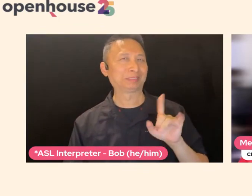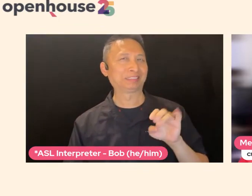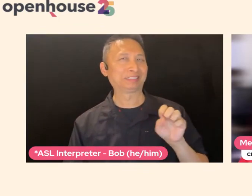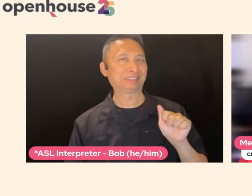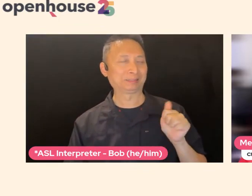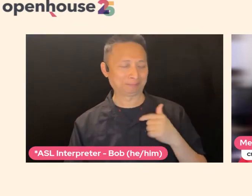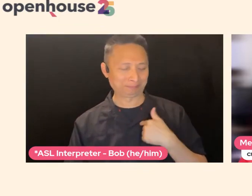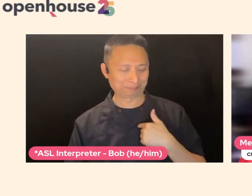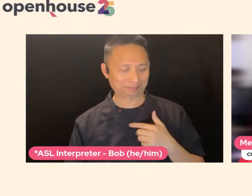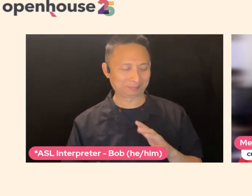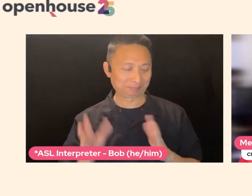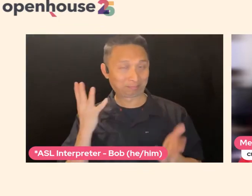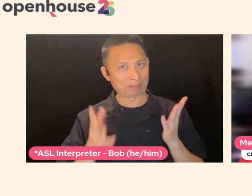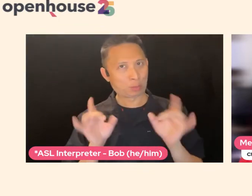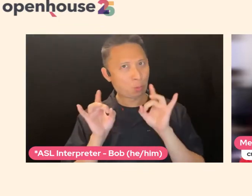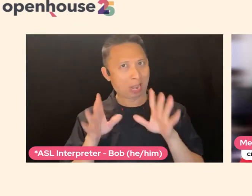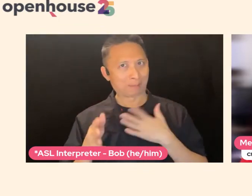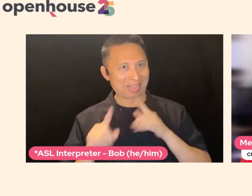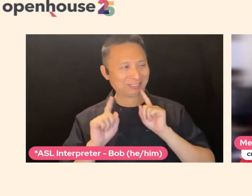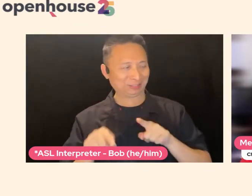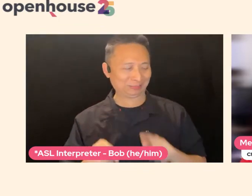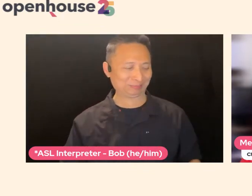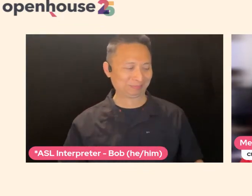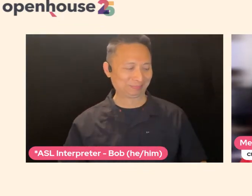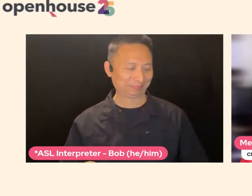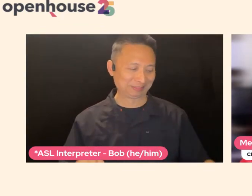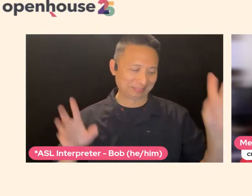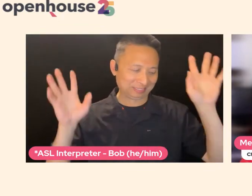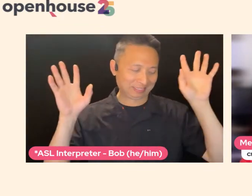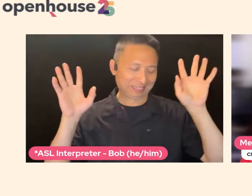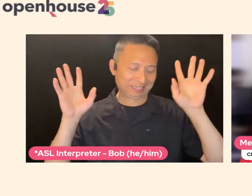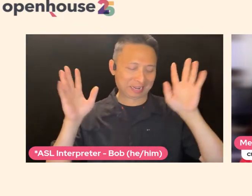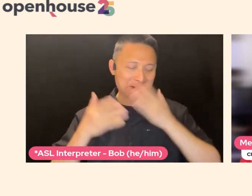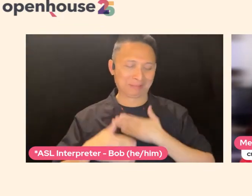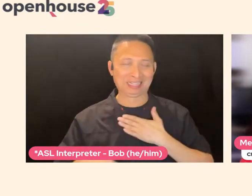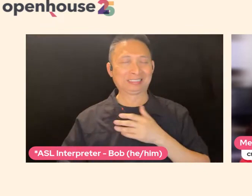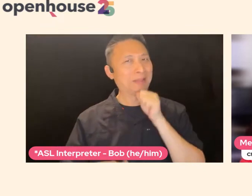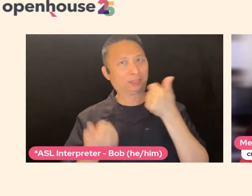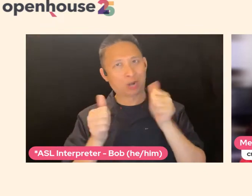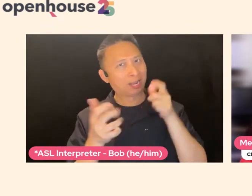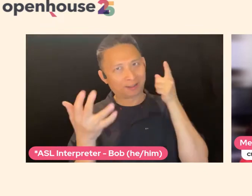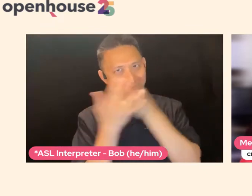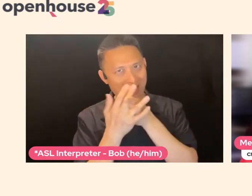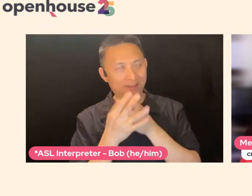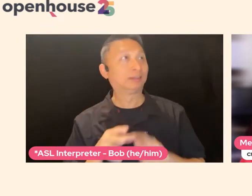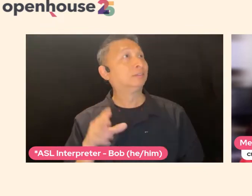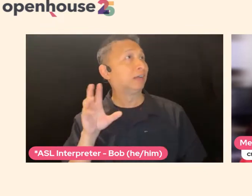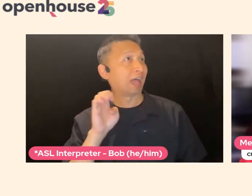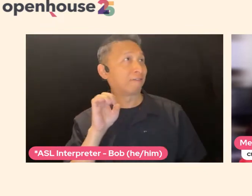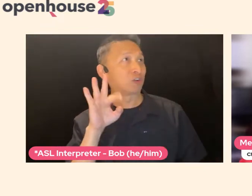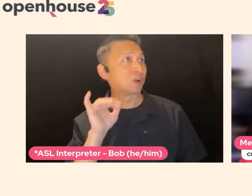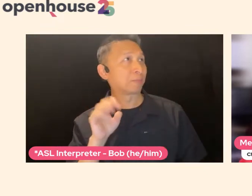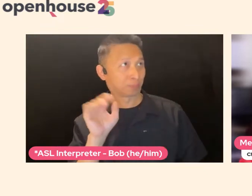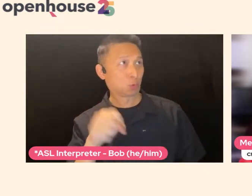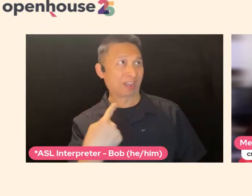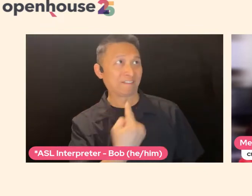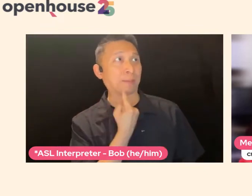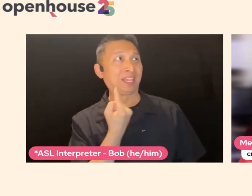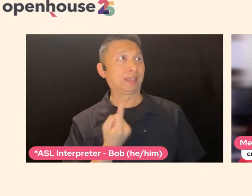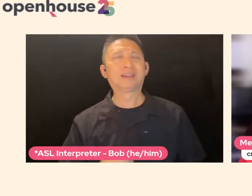y'all might not like this. And please, I'm not trying to offend nobody. You can offend me. No, no, not